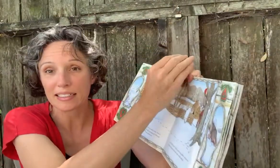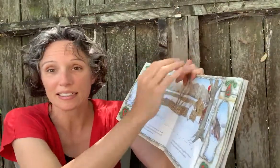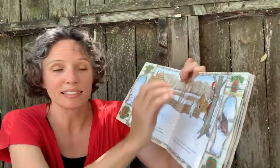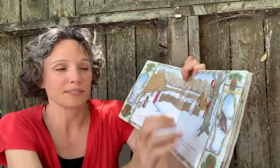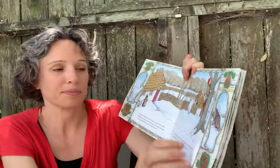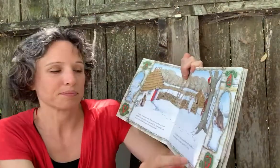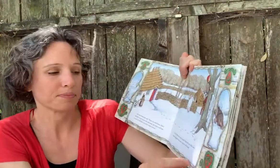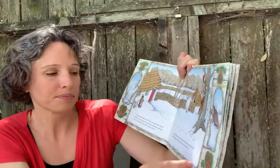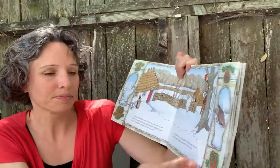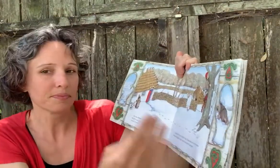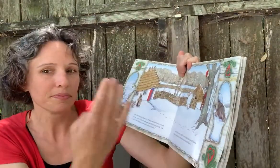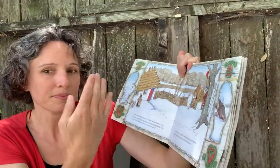mittens.